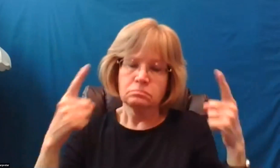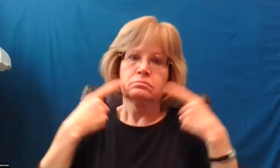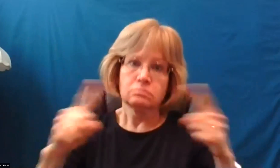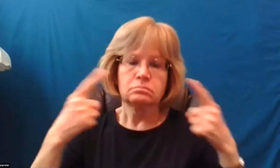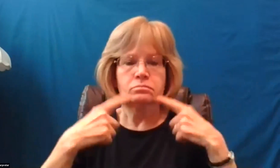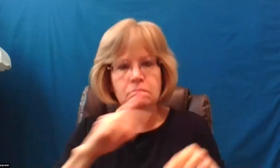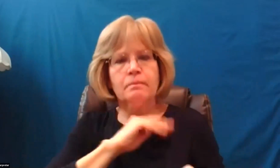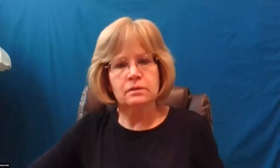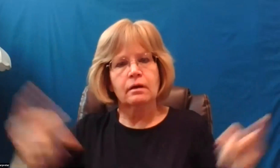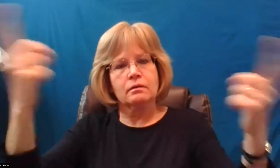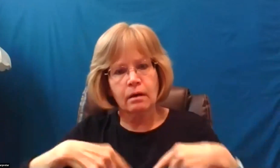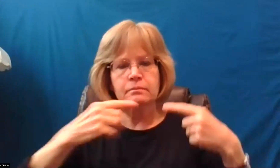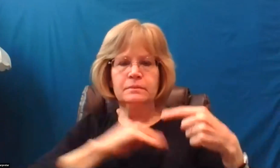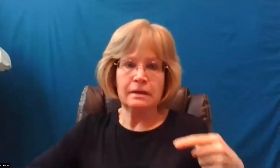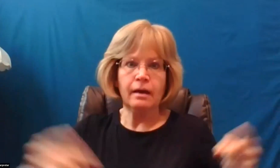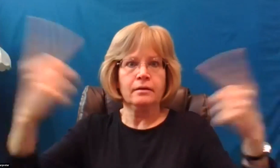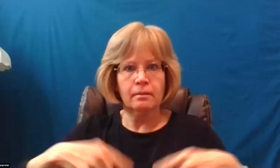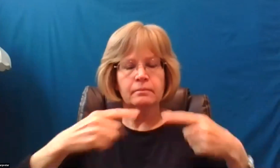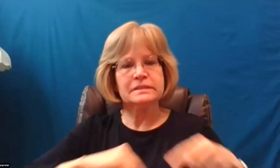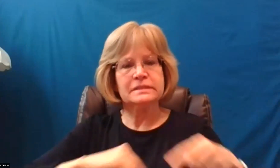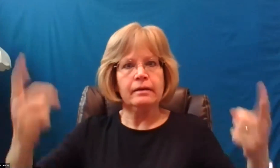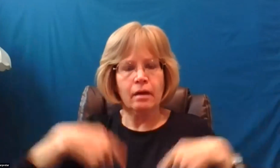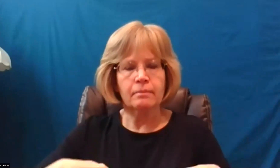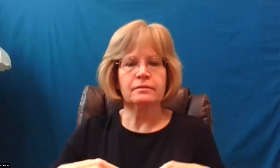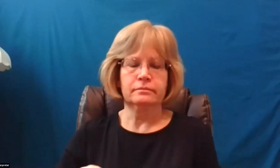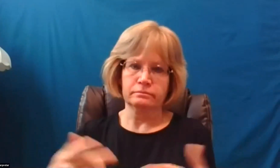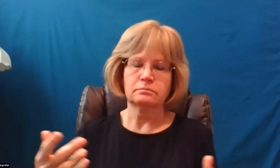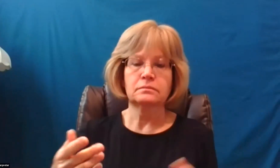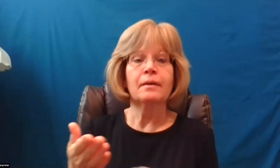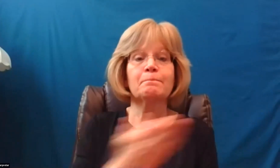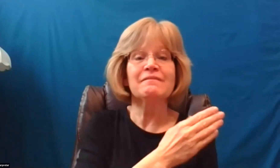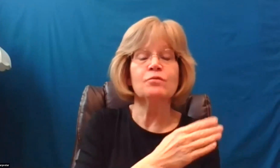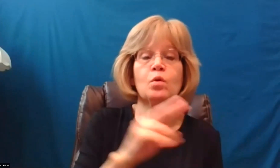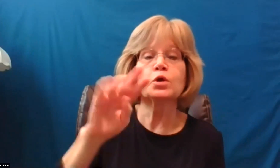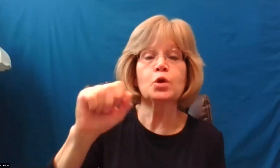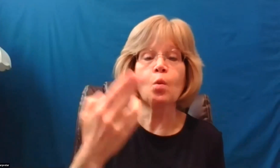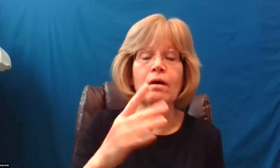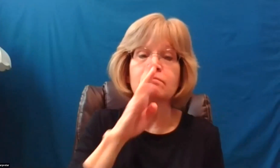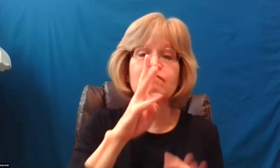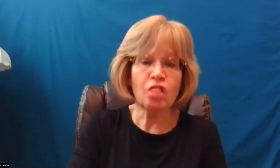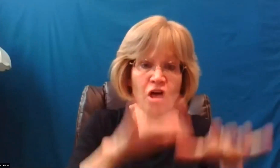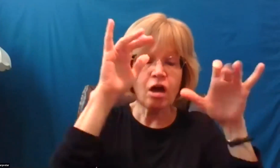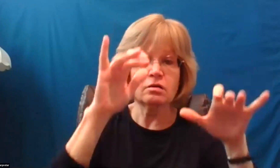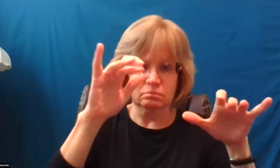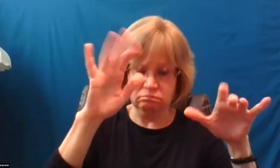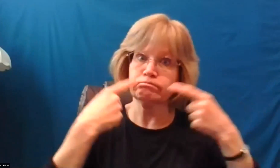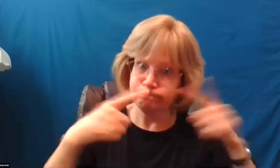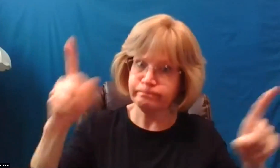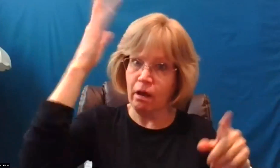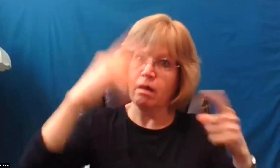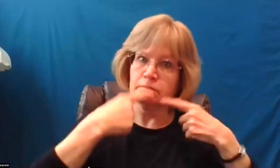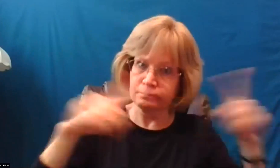There was plenty of warning before sending the great flood, right? Pharaoh and the Egyptians were admonished over the course of